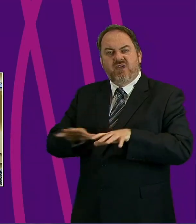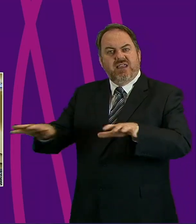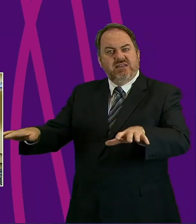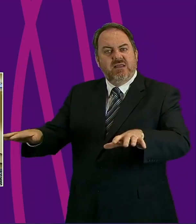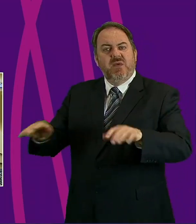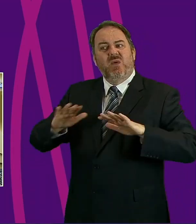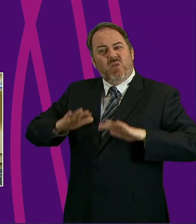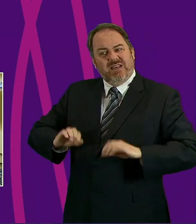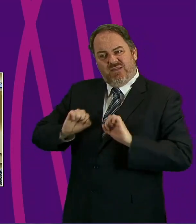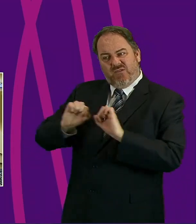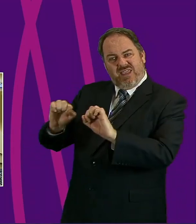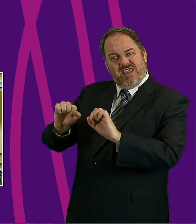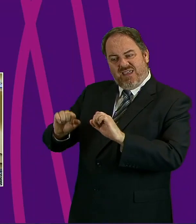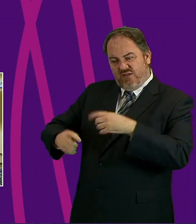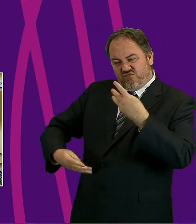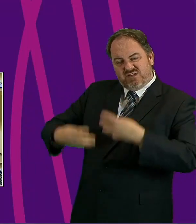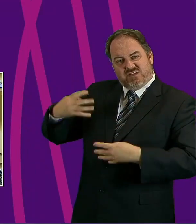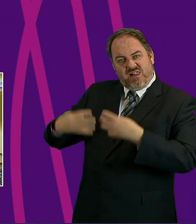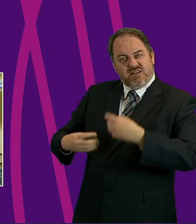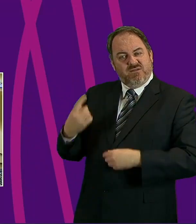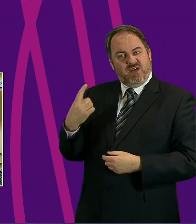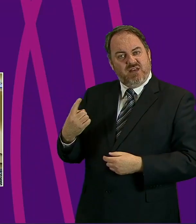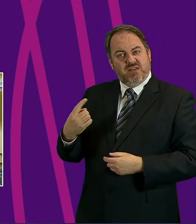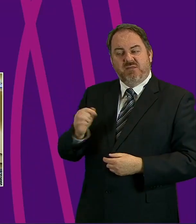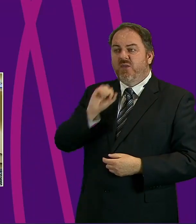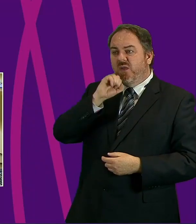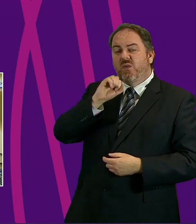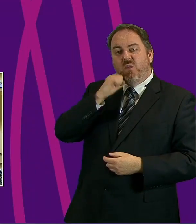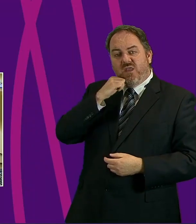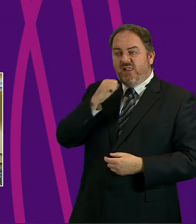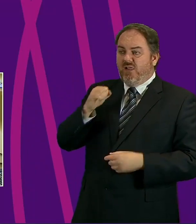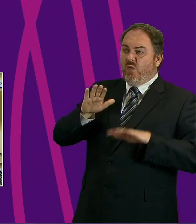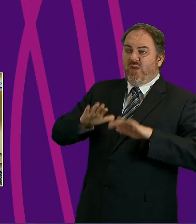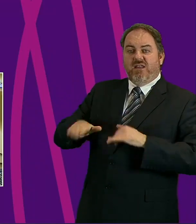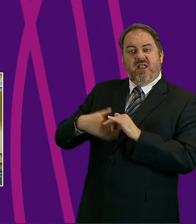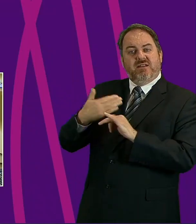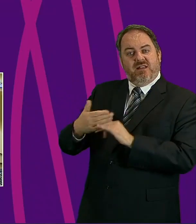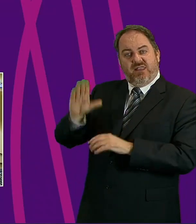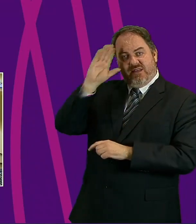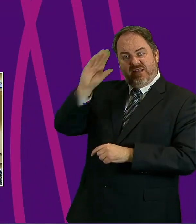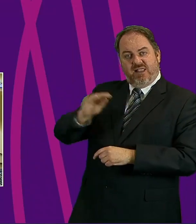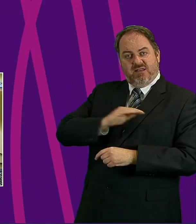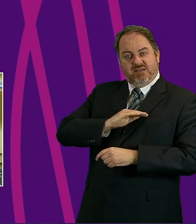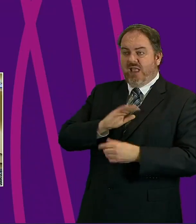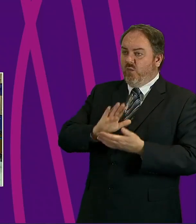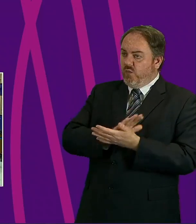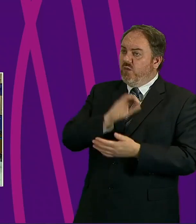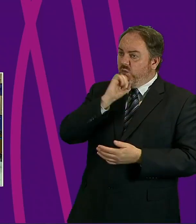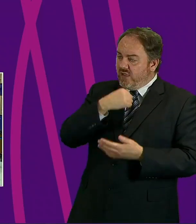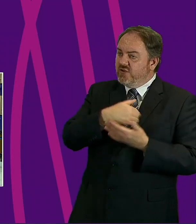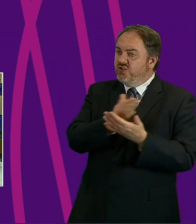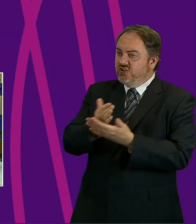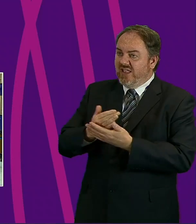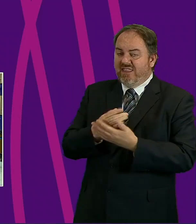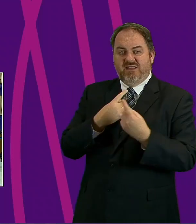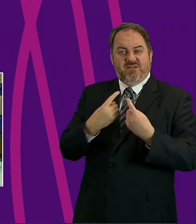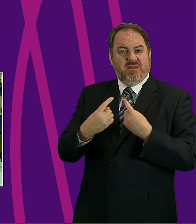completed, I'm sure we will be happy to make the conclusions of it known to the Chamber and indeed to the wider public. Jackson